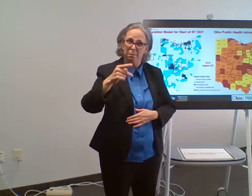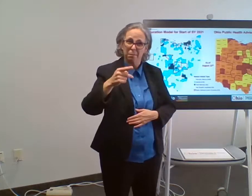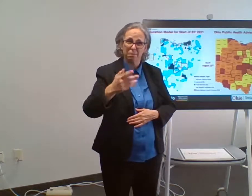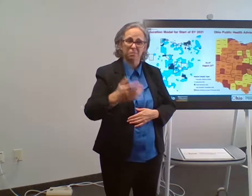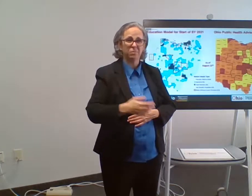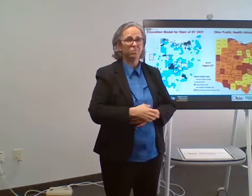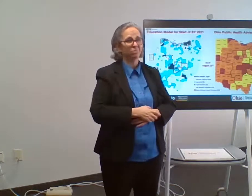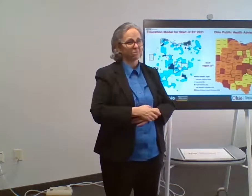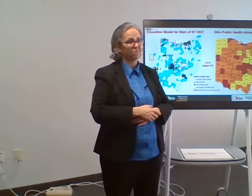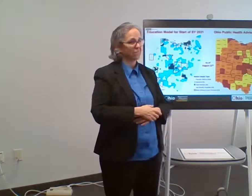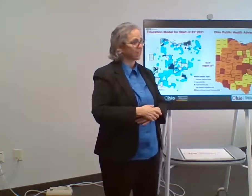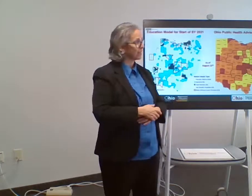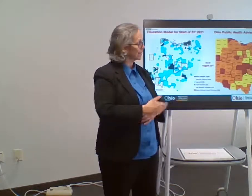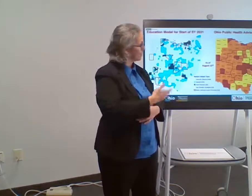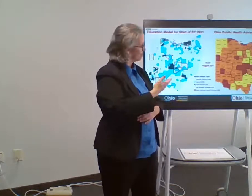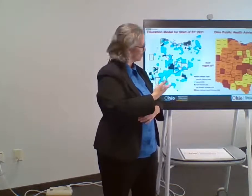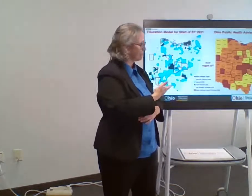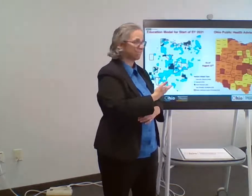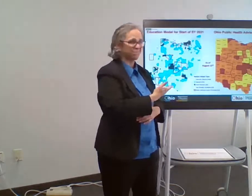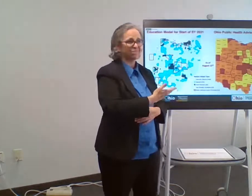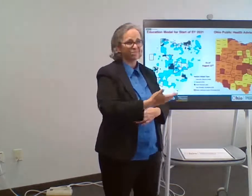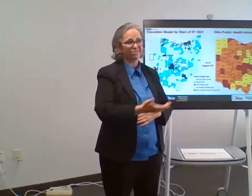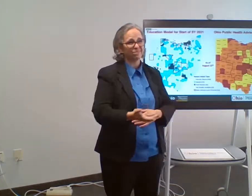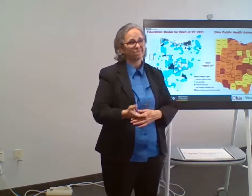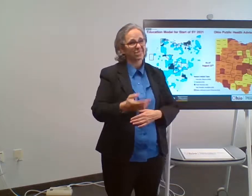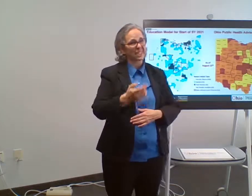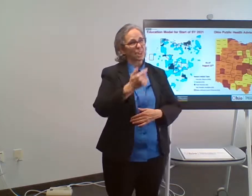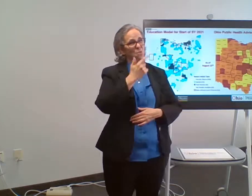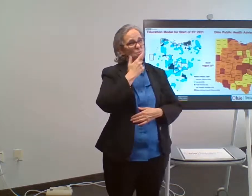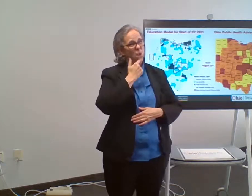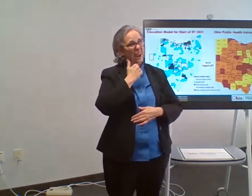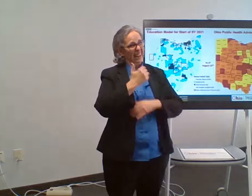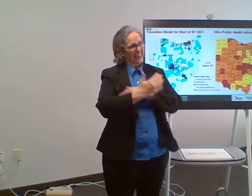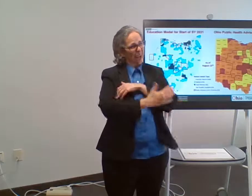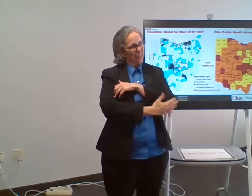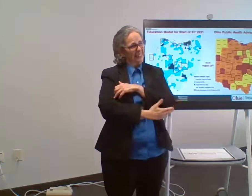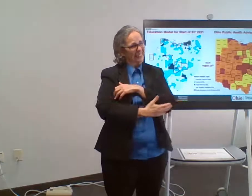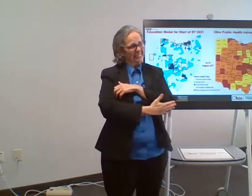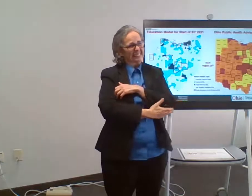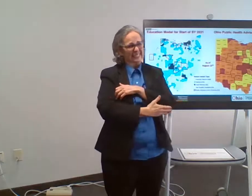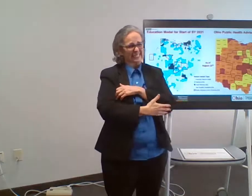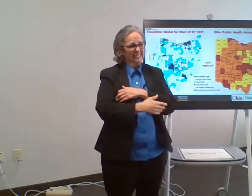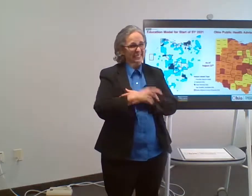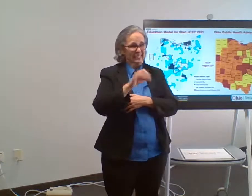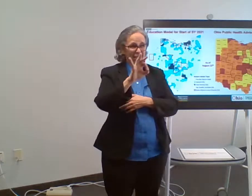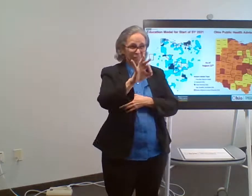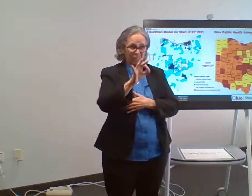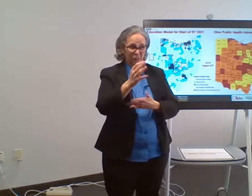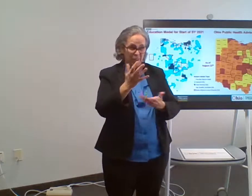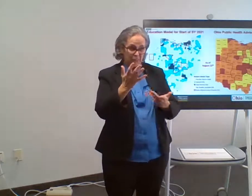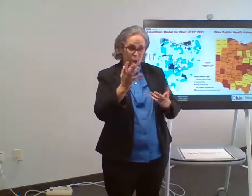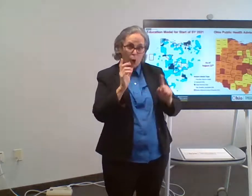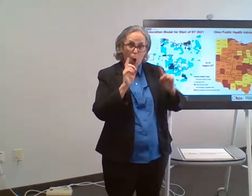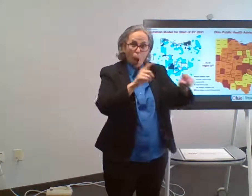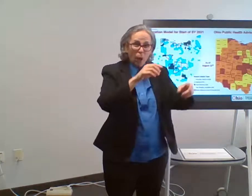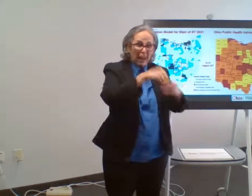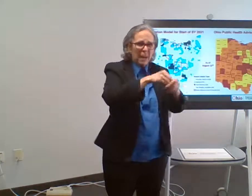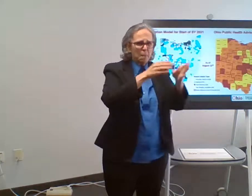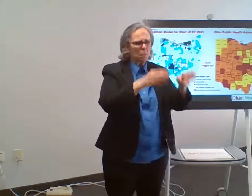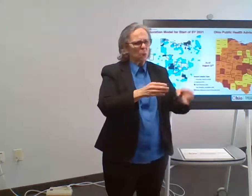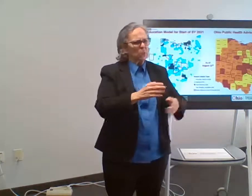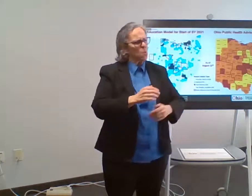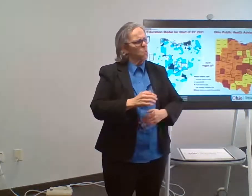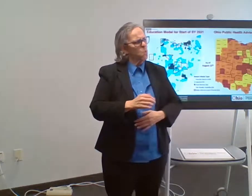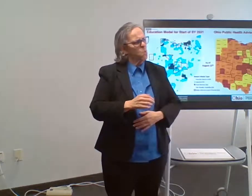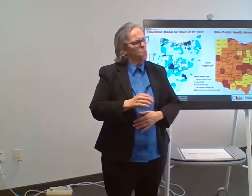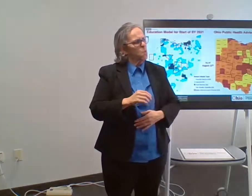those that are red and are coming back in person, that is a challenge. And it's